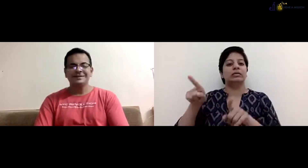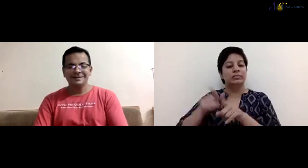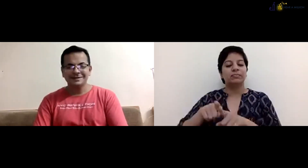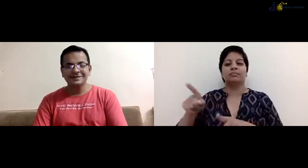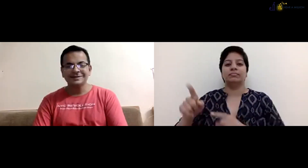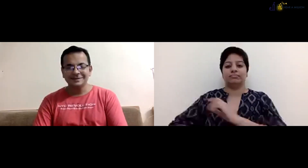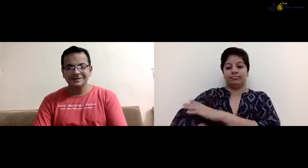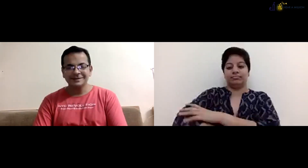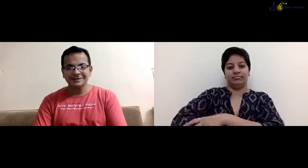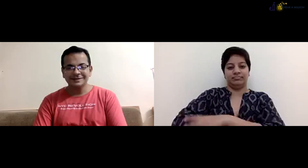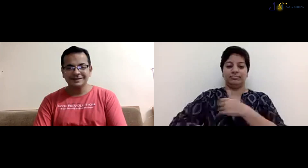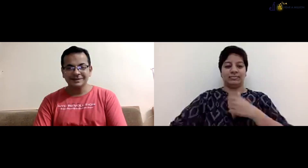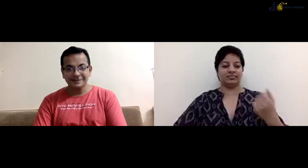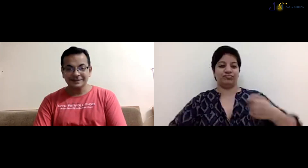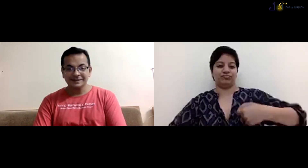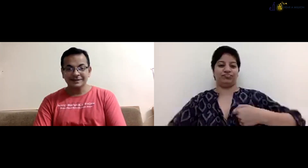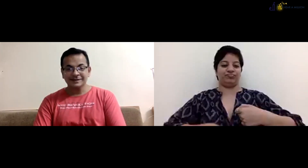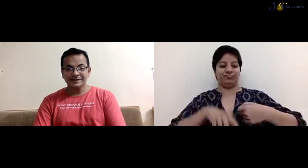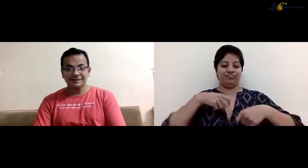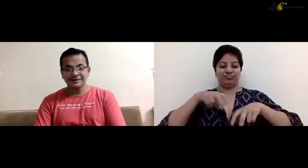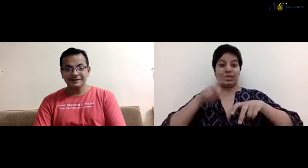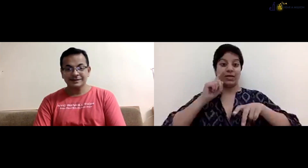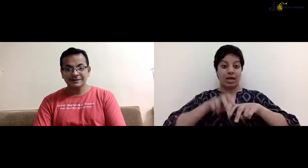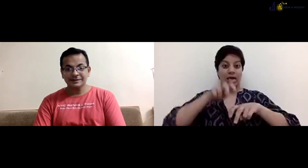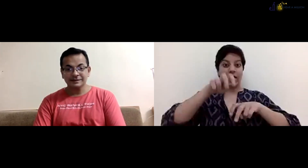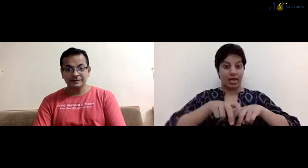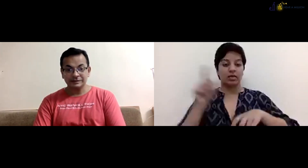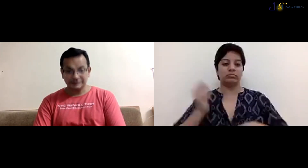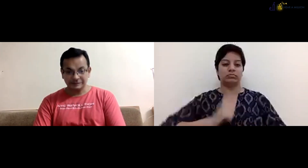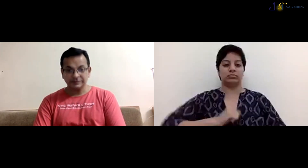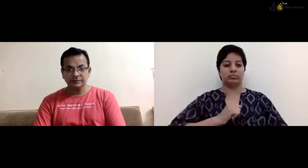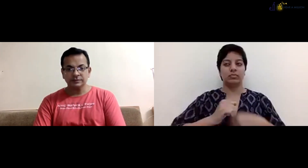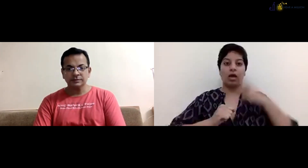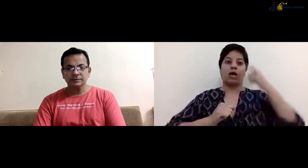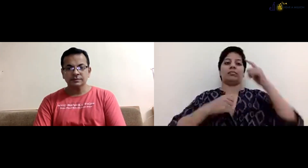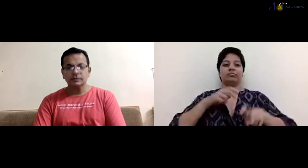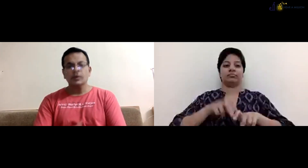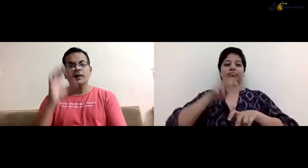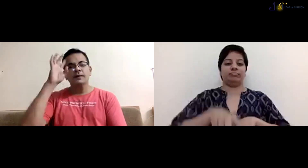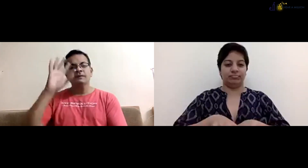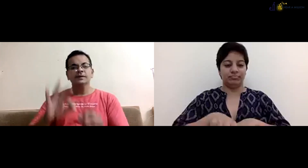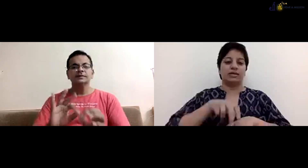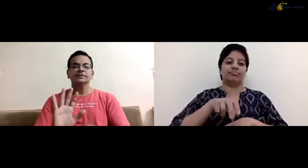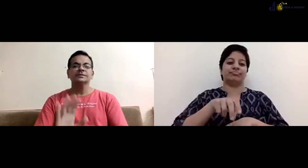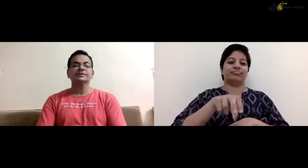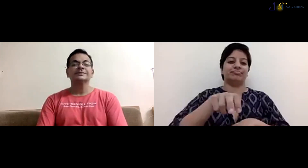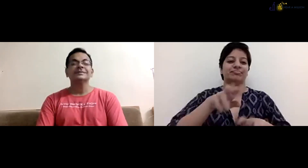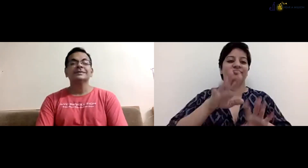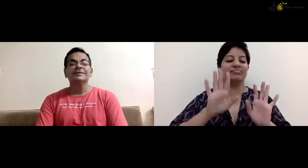father know about Usher syndrome. Usher syndrome. So he